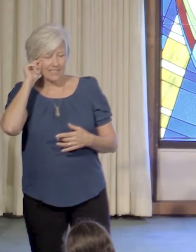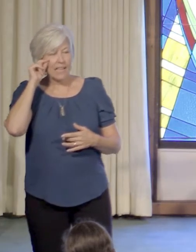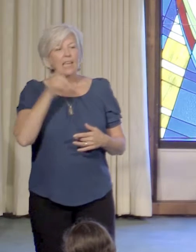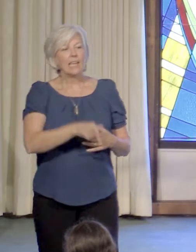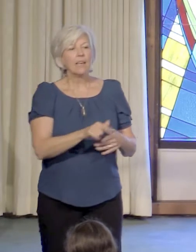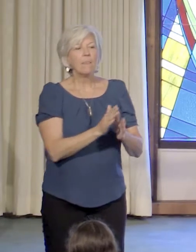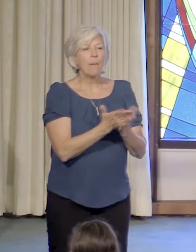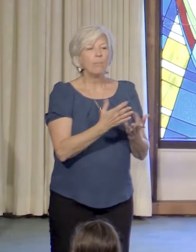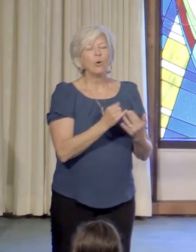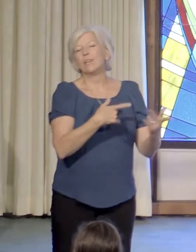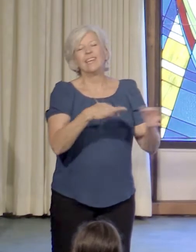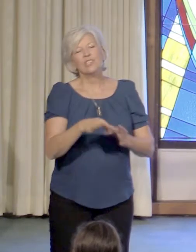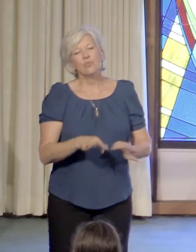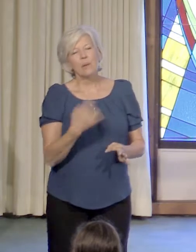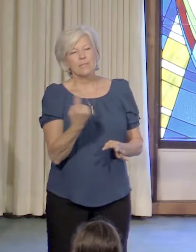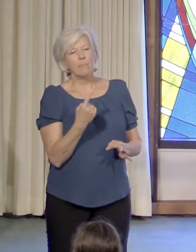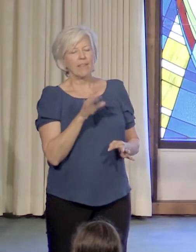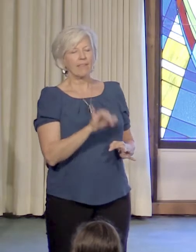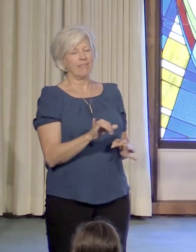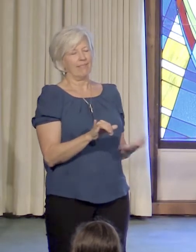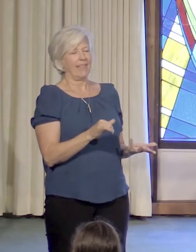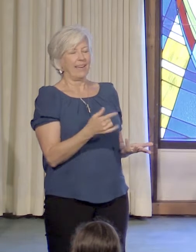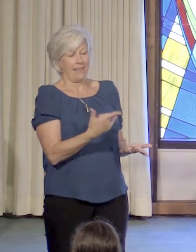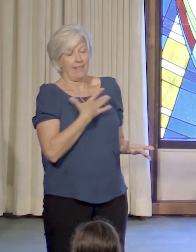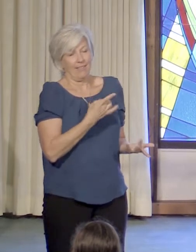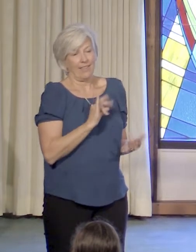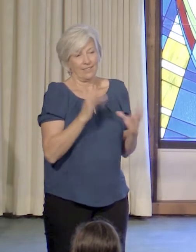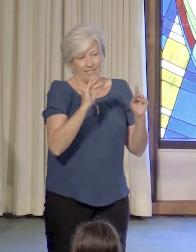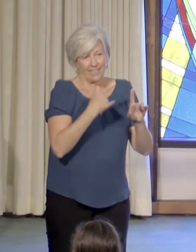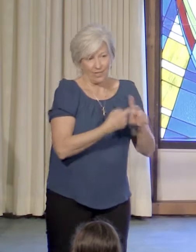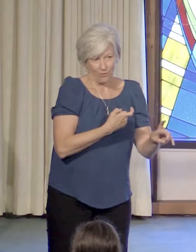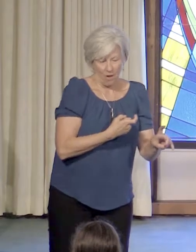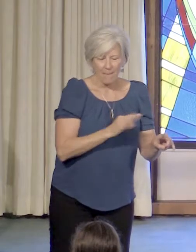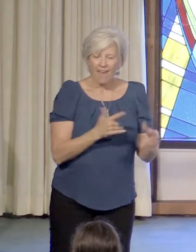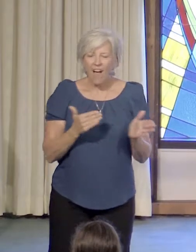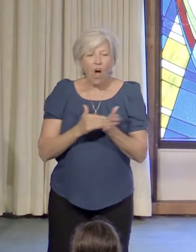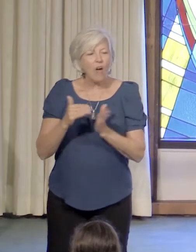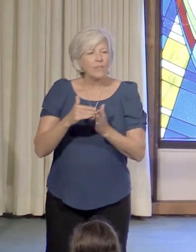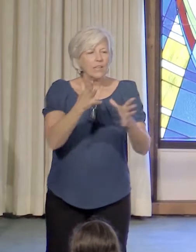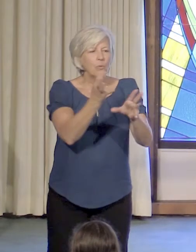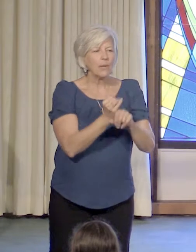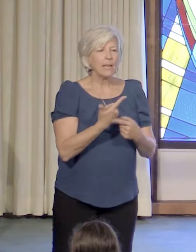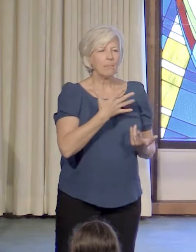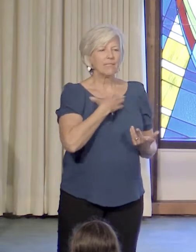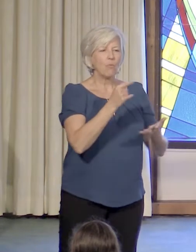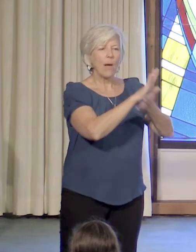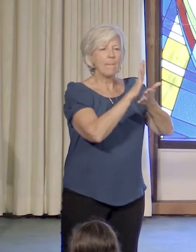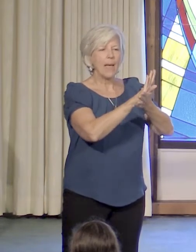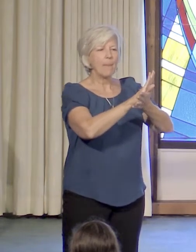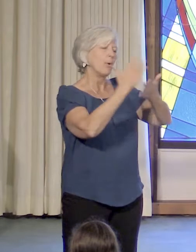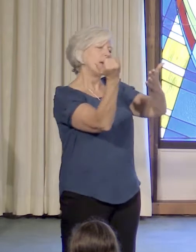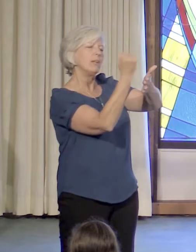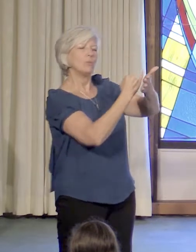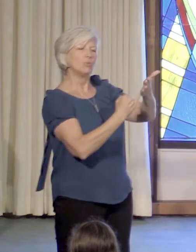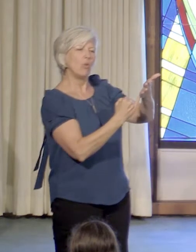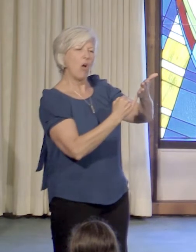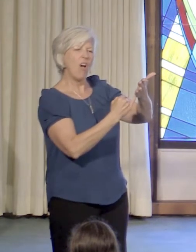describes something that he likes to teach from. And very often, he will take out a piece of white paper and draw on it a stick figure of a man,